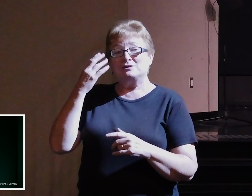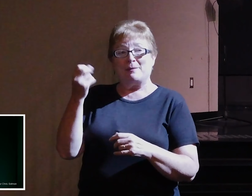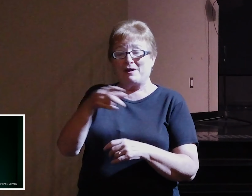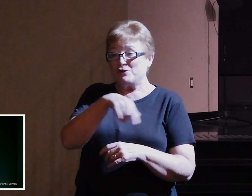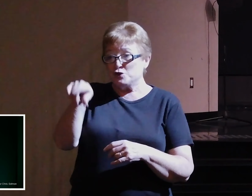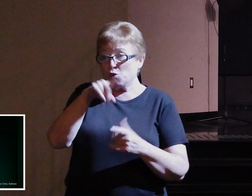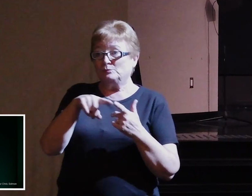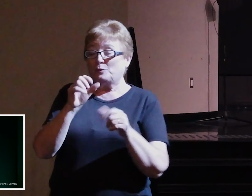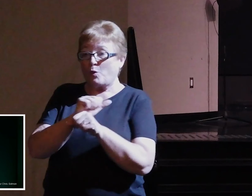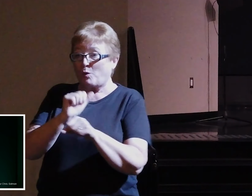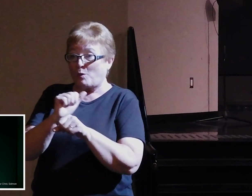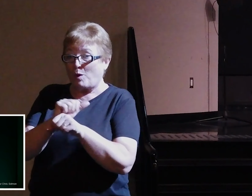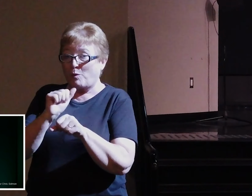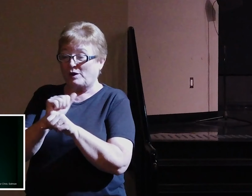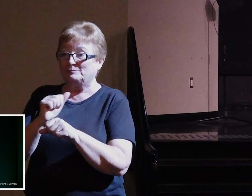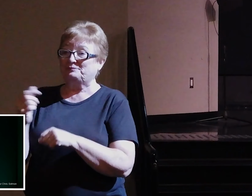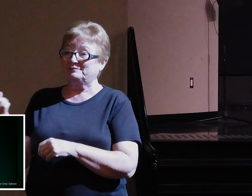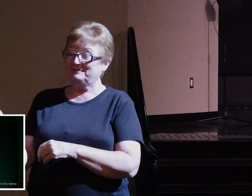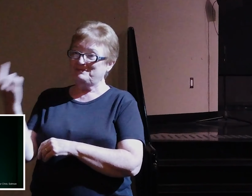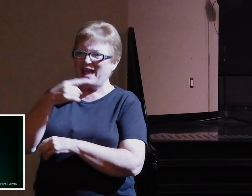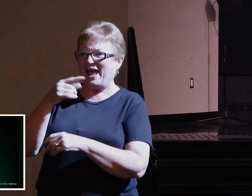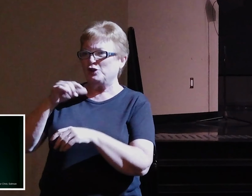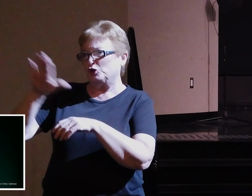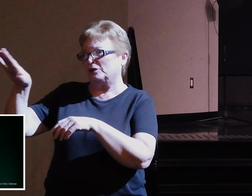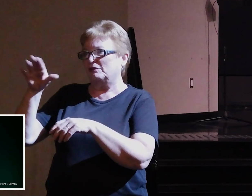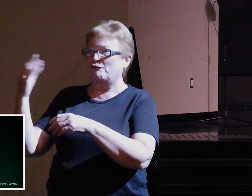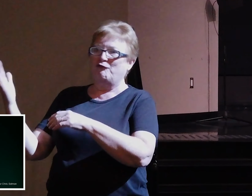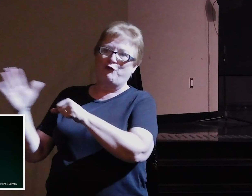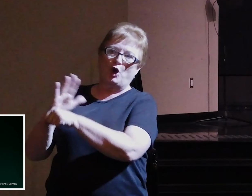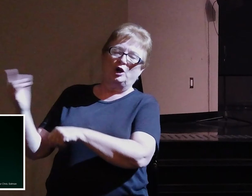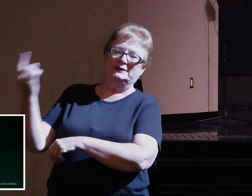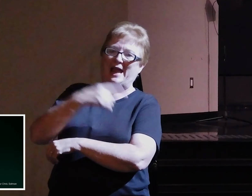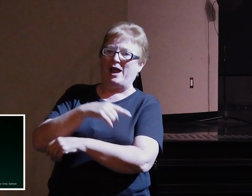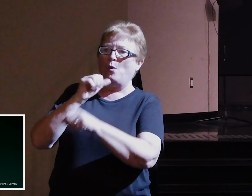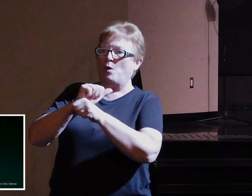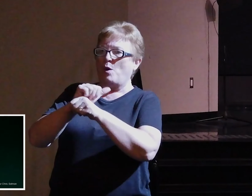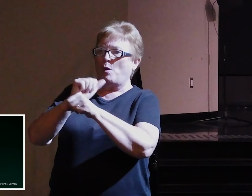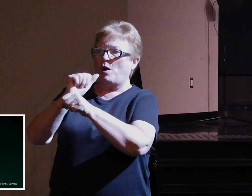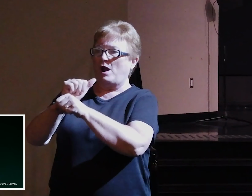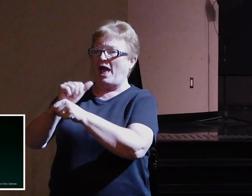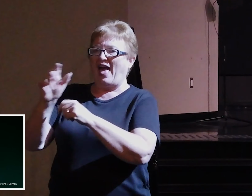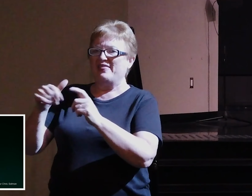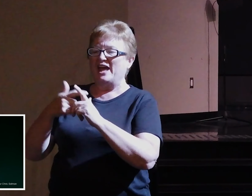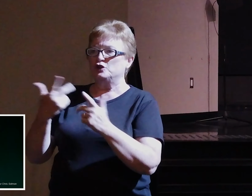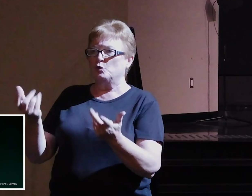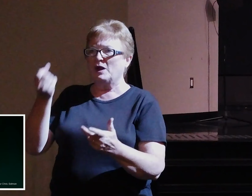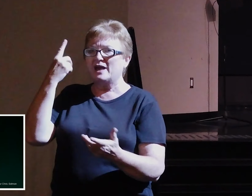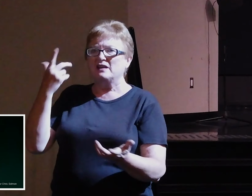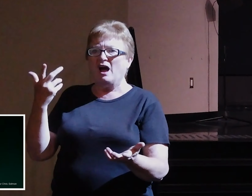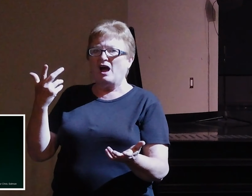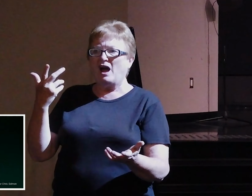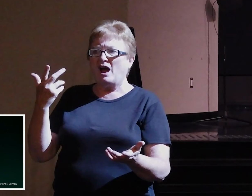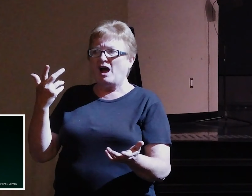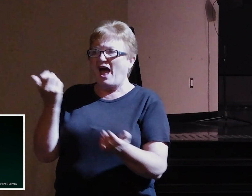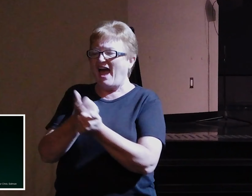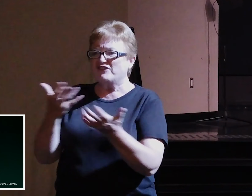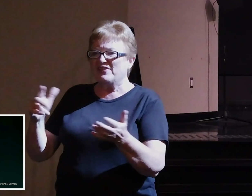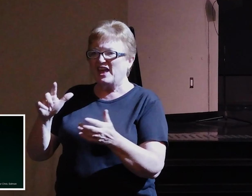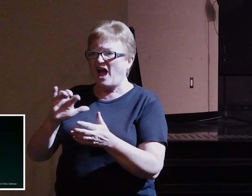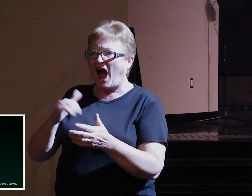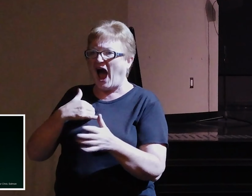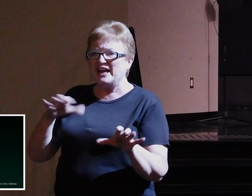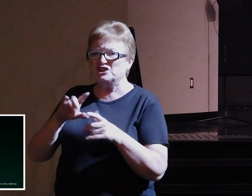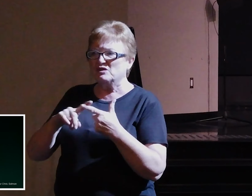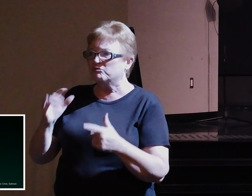on a project only to reach the end of the day and realize everything you had done needed to be undone and redone and it was wasted.